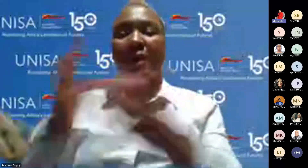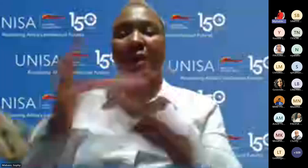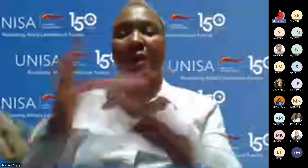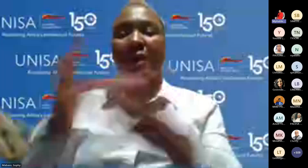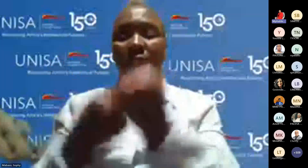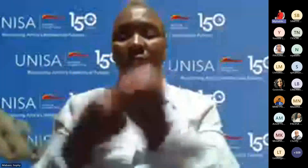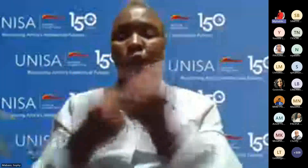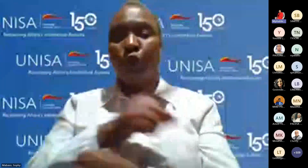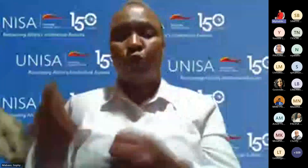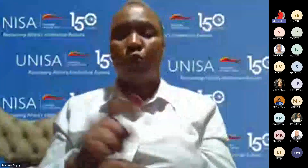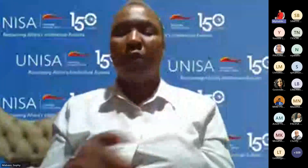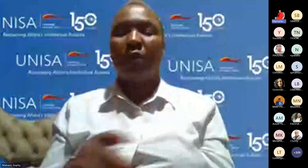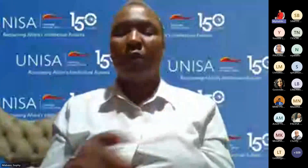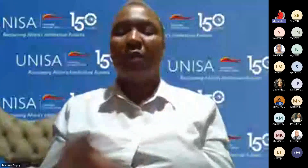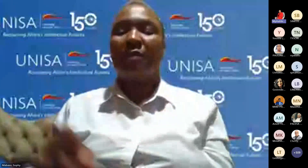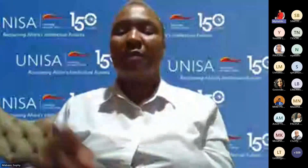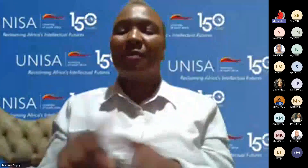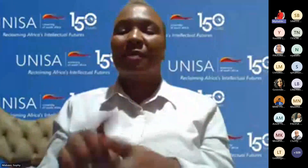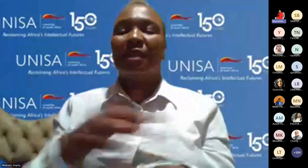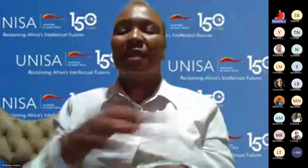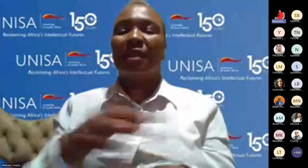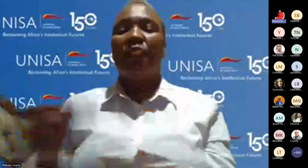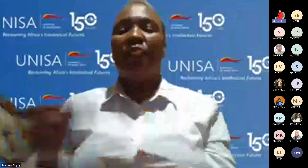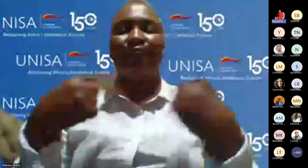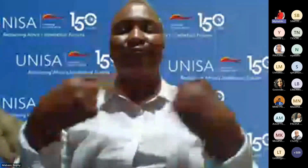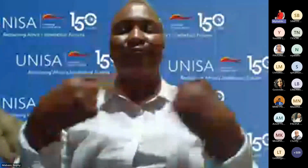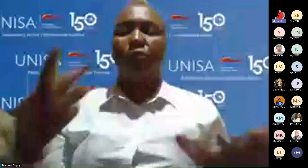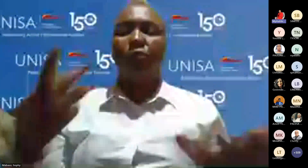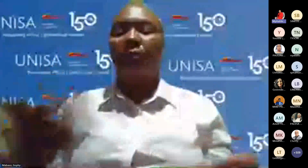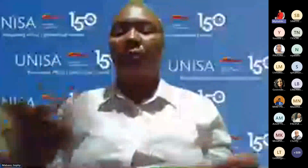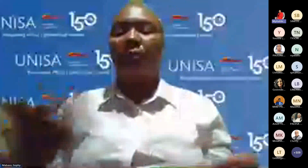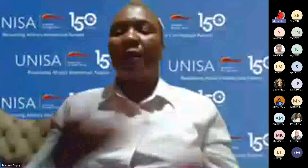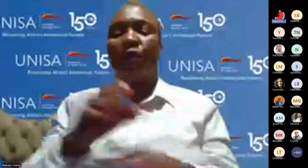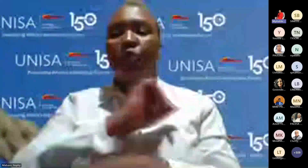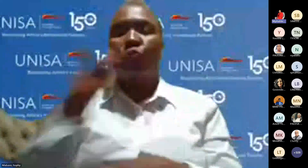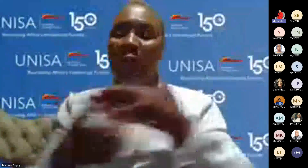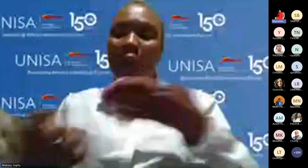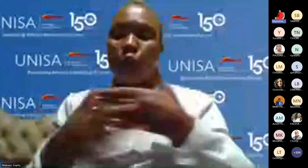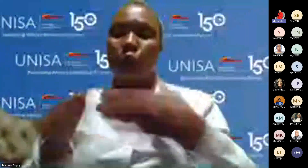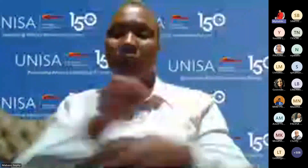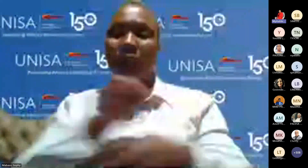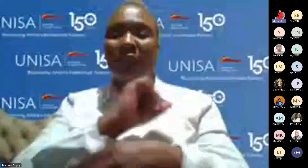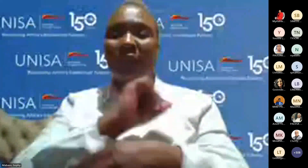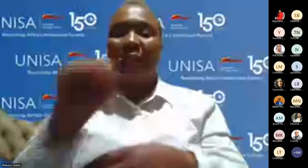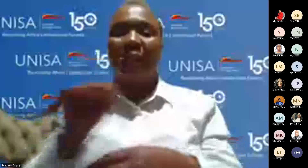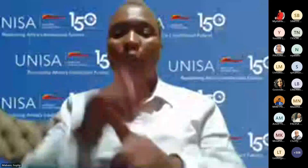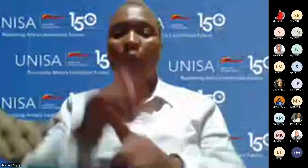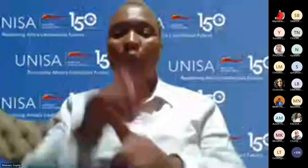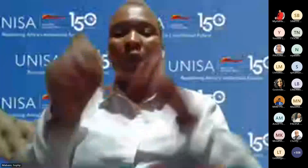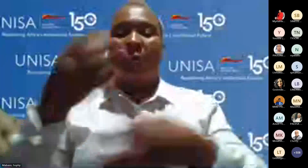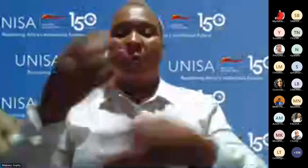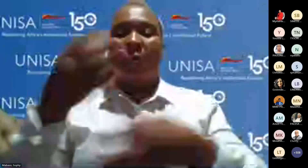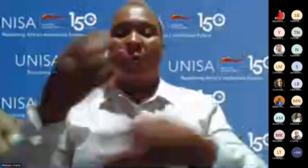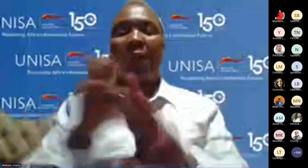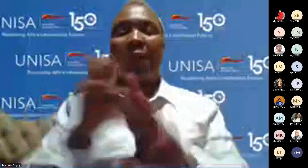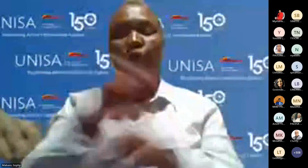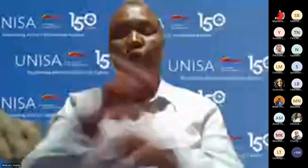to download the question paper, you report to that team. They make sure that you get it. Thank you.